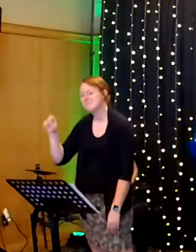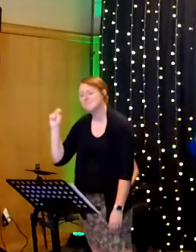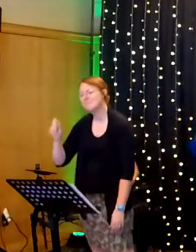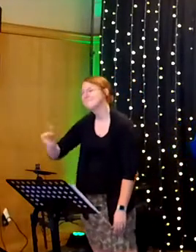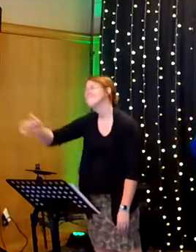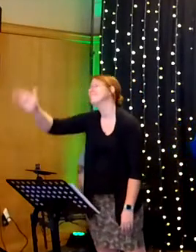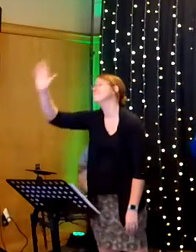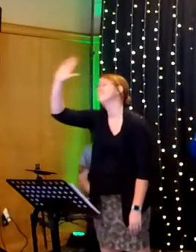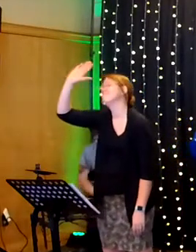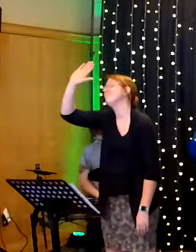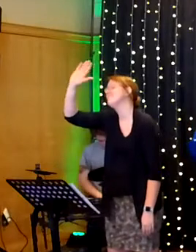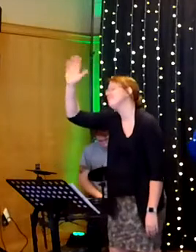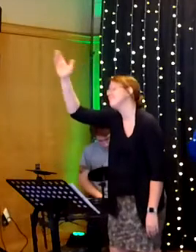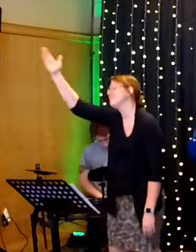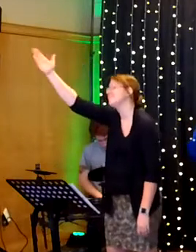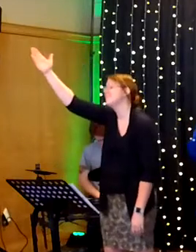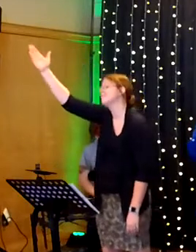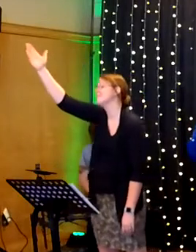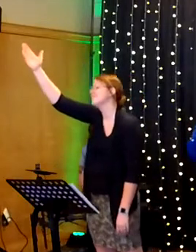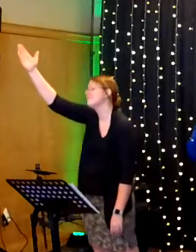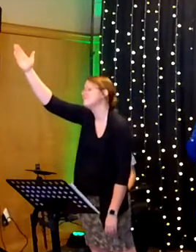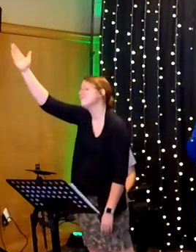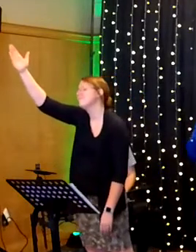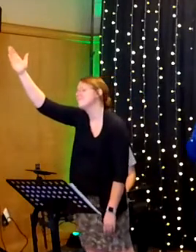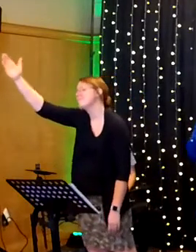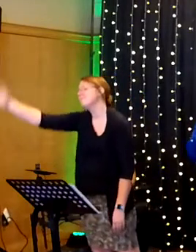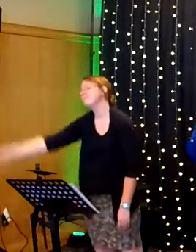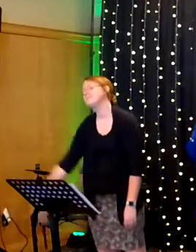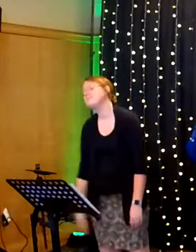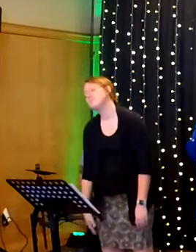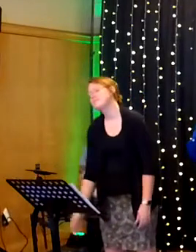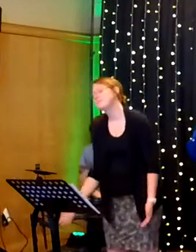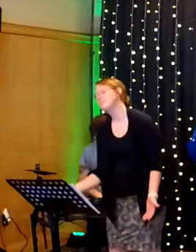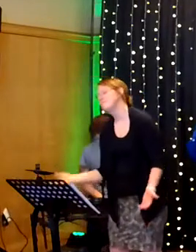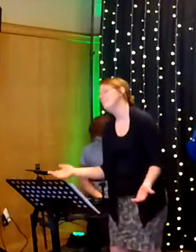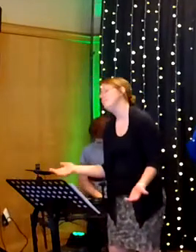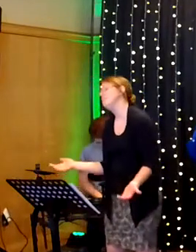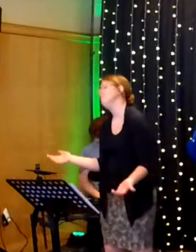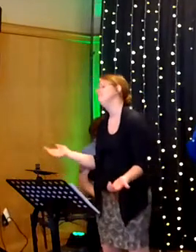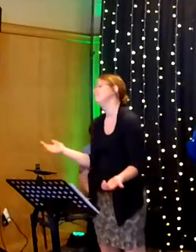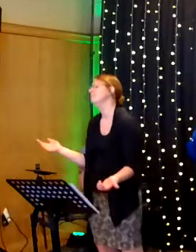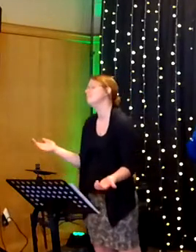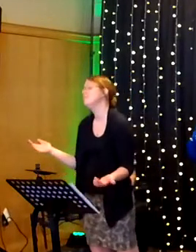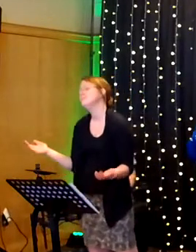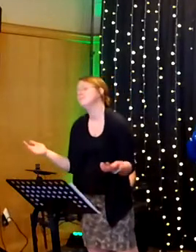I am a child of God.